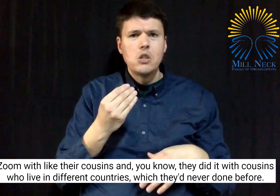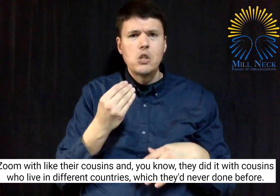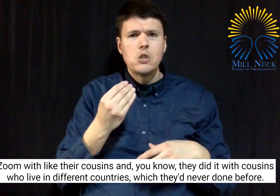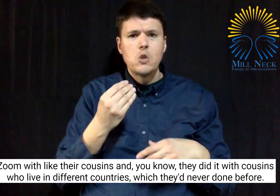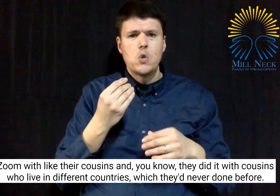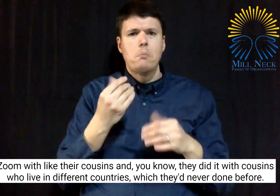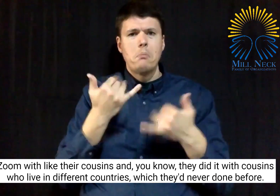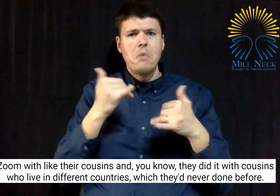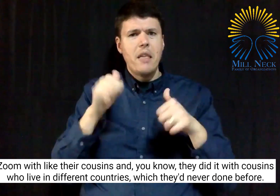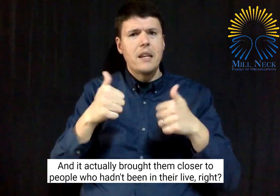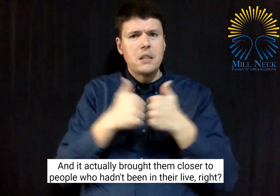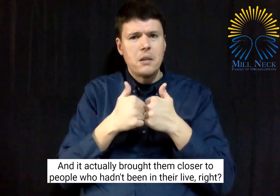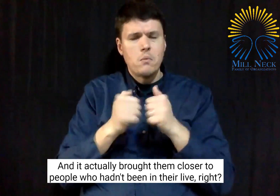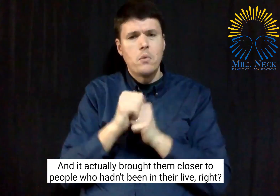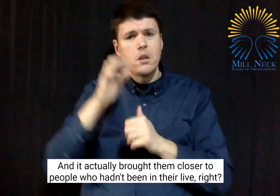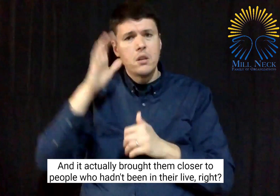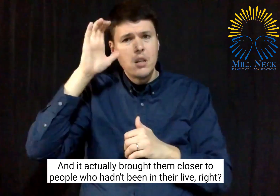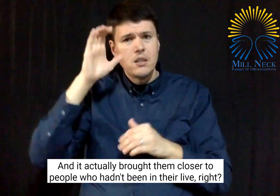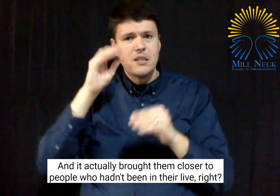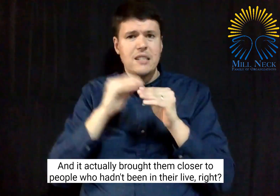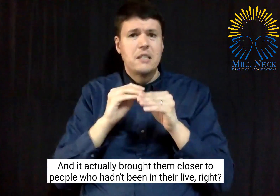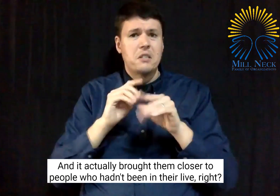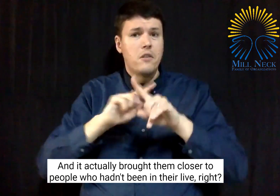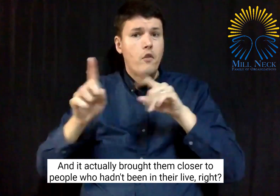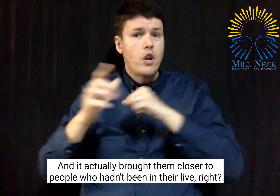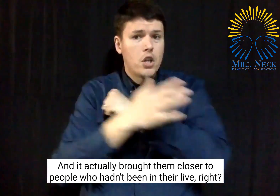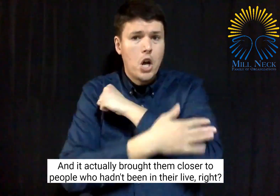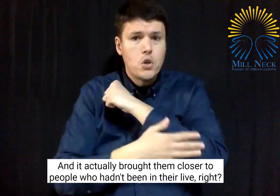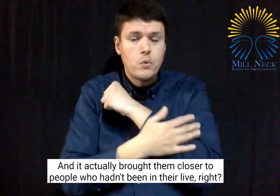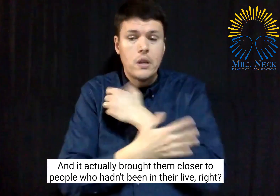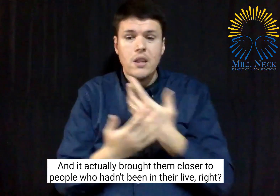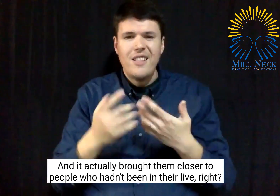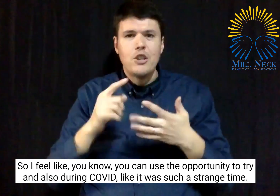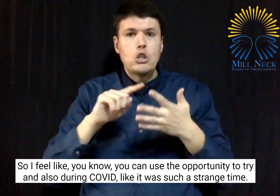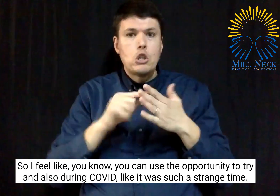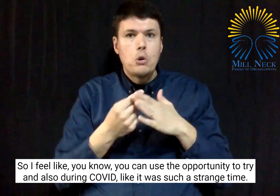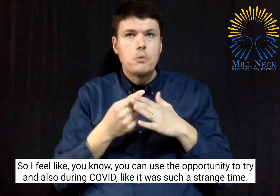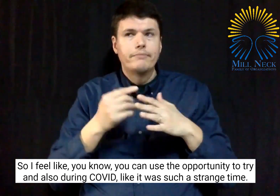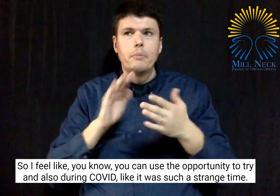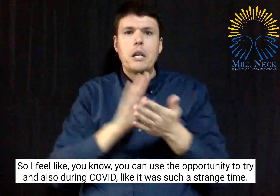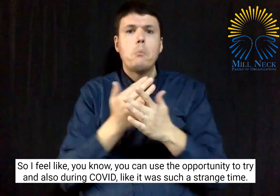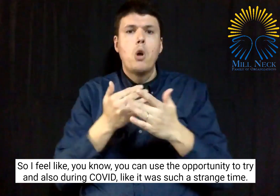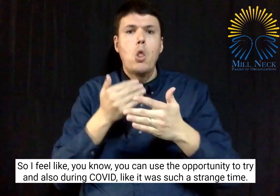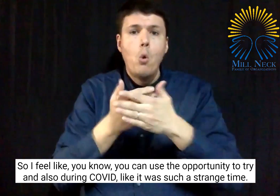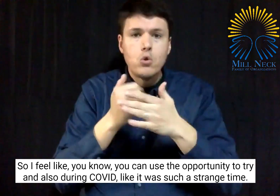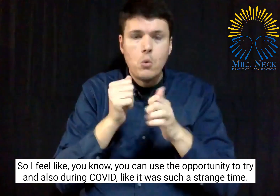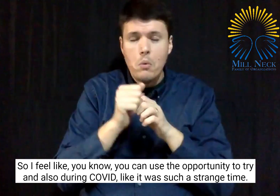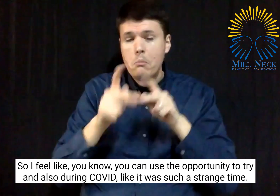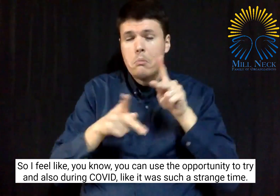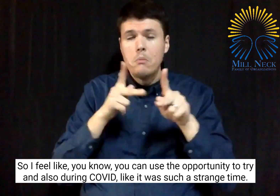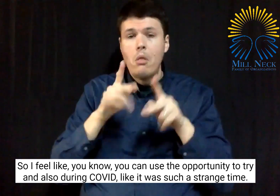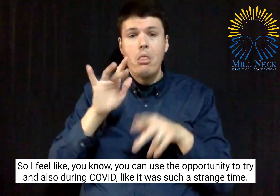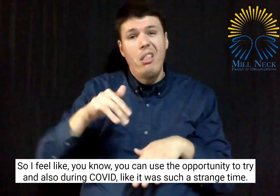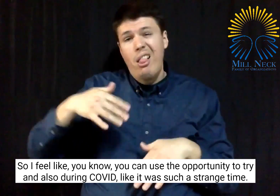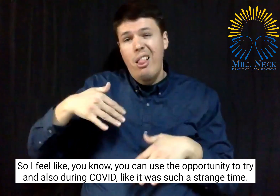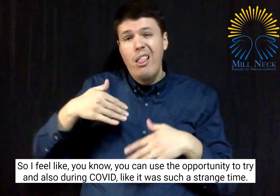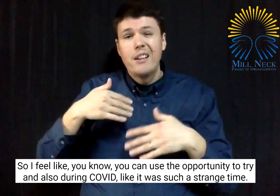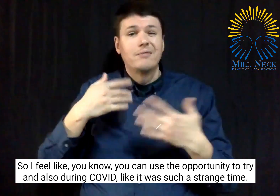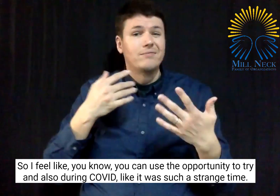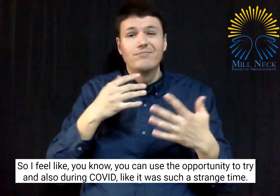done before. And it actually brought them closer to people who hadn't been in their lives, right? So I feel like, you can use the opportunity to try and